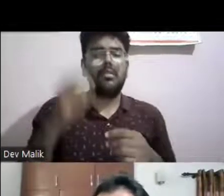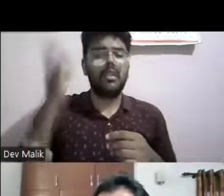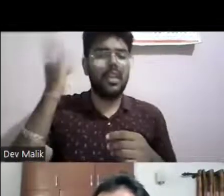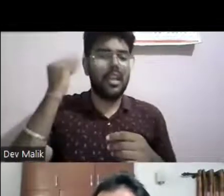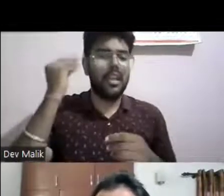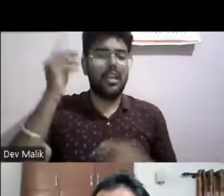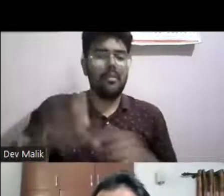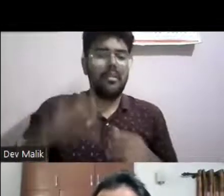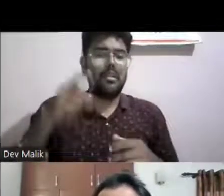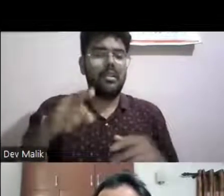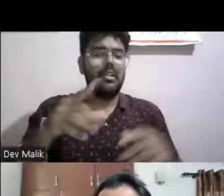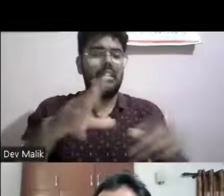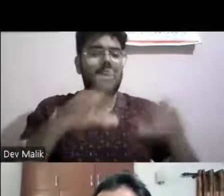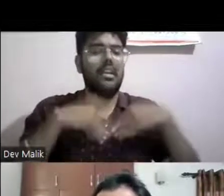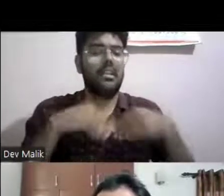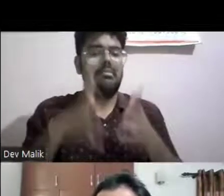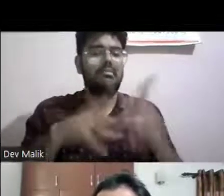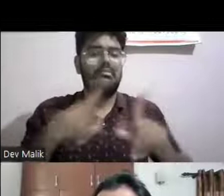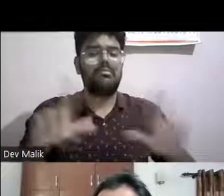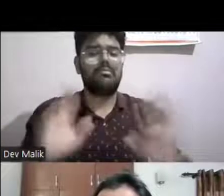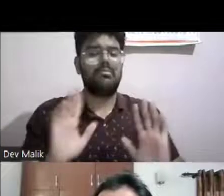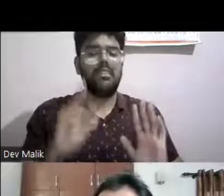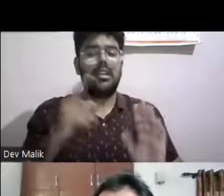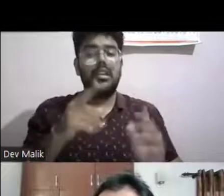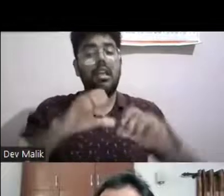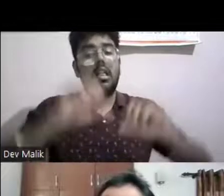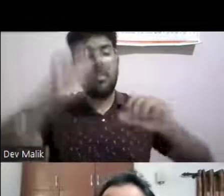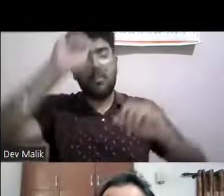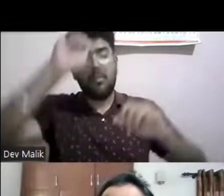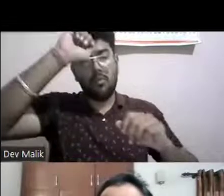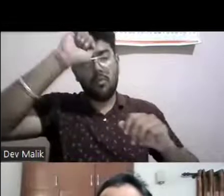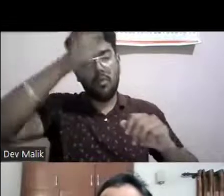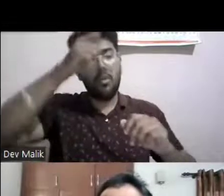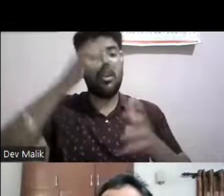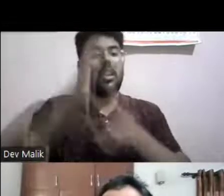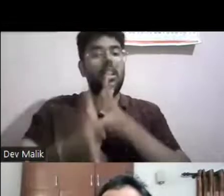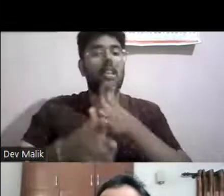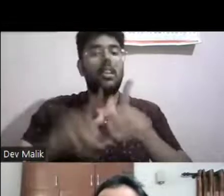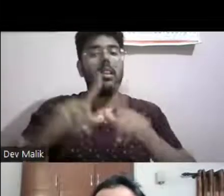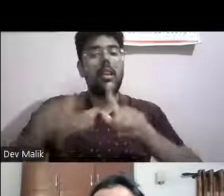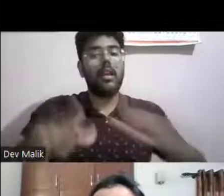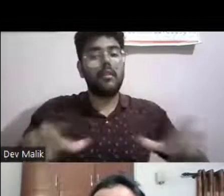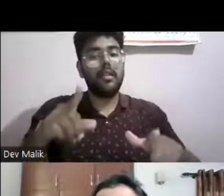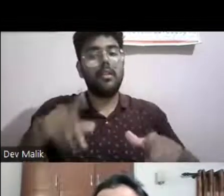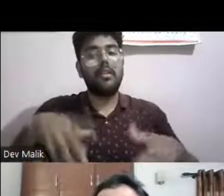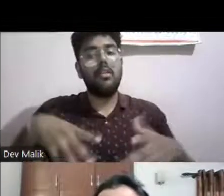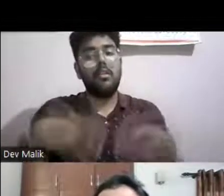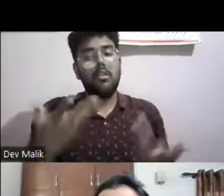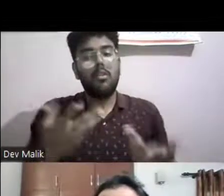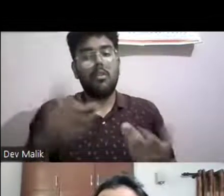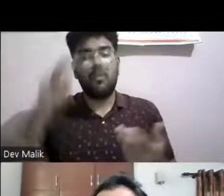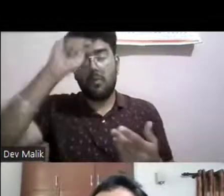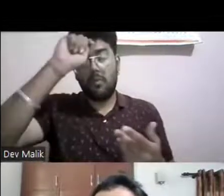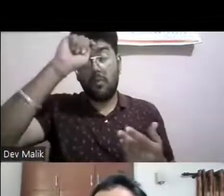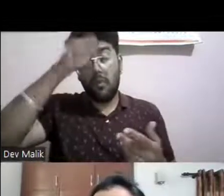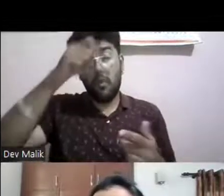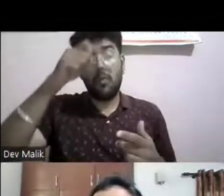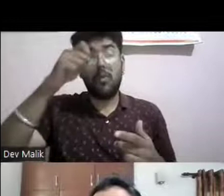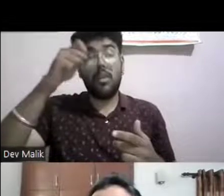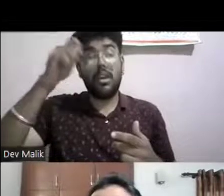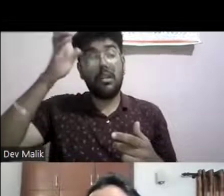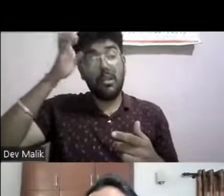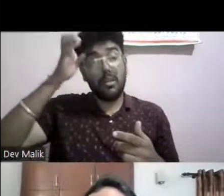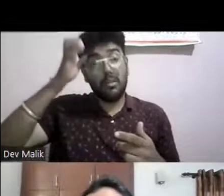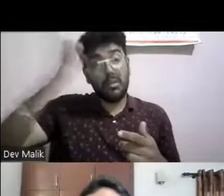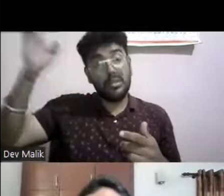it. It is not only a foreign language, but a profoundly foreign concept that language would exist outside